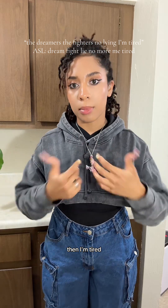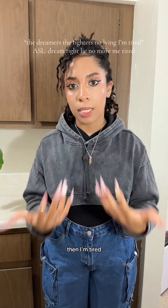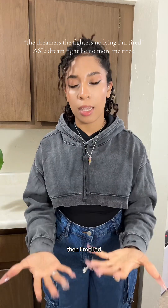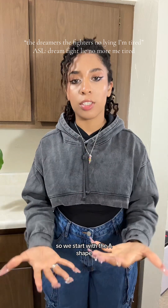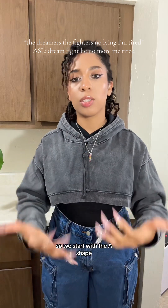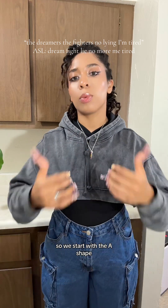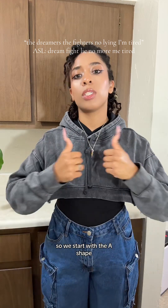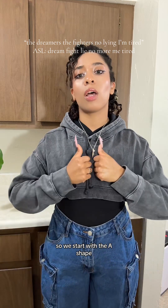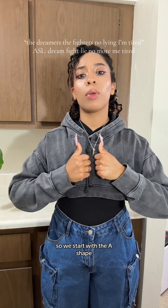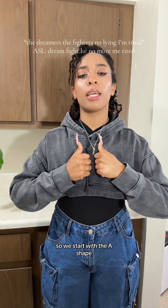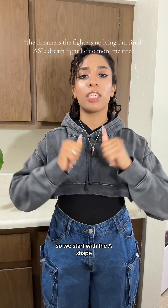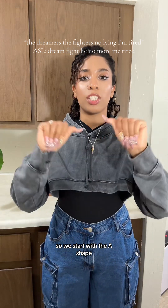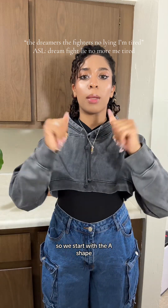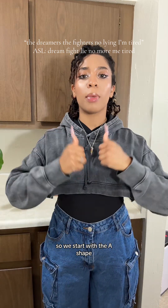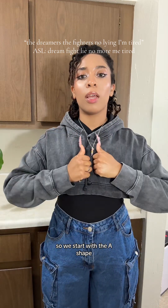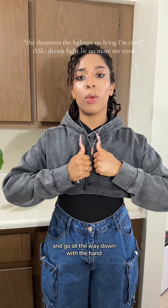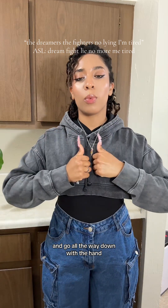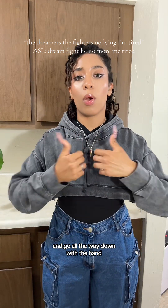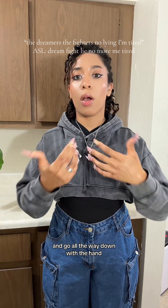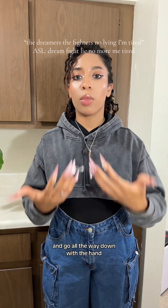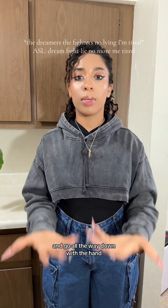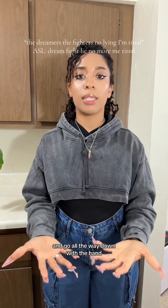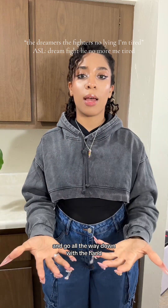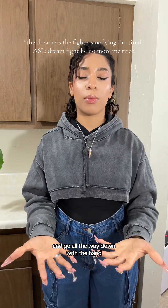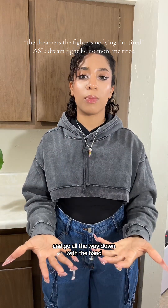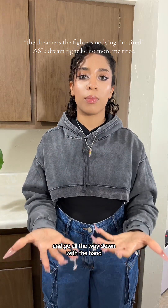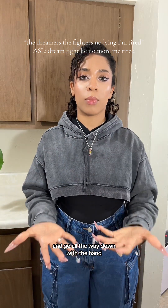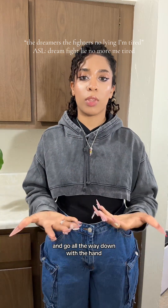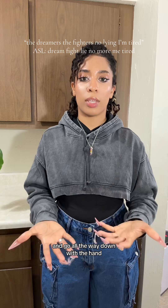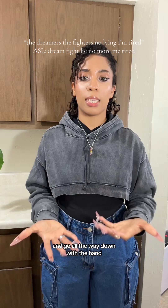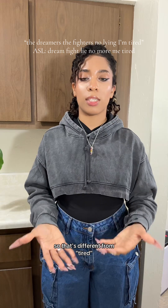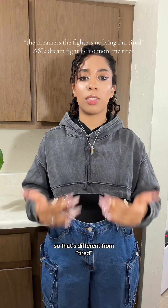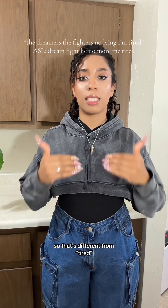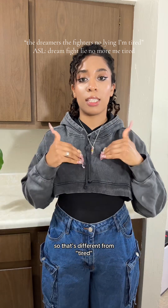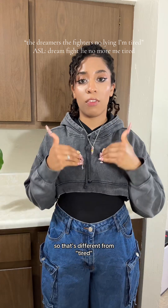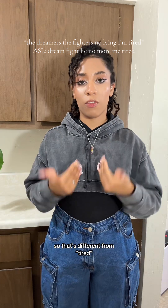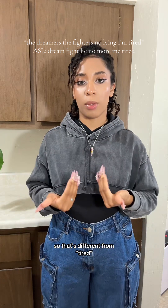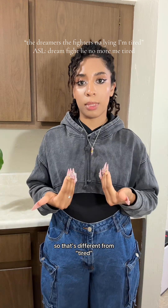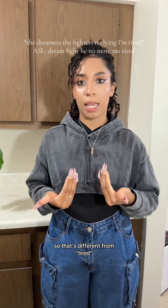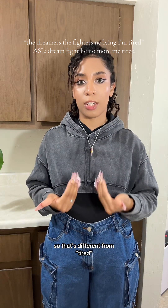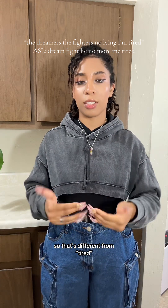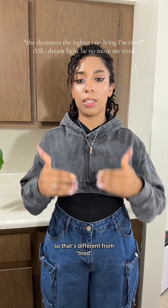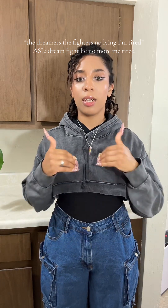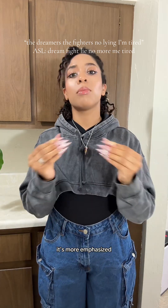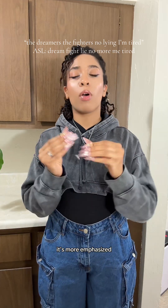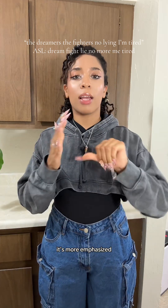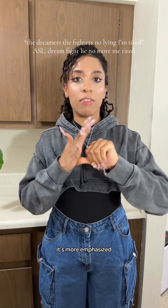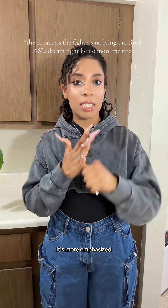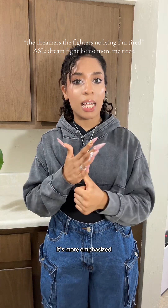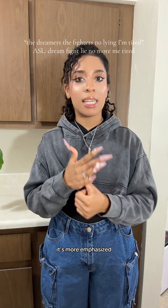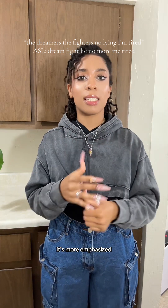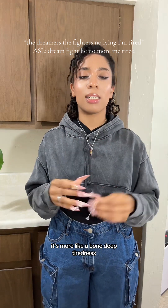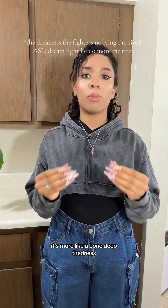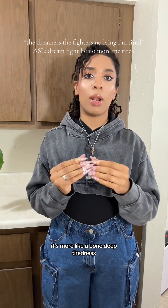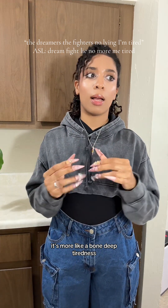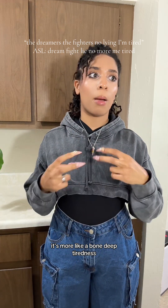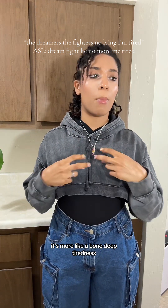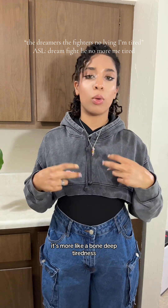tired. So we start with the A shape and go all the way down with the hand. So that's different from tired. It's more emphasized, it's more like a bone